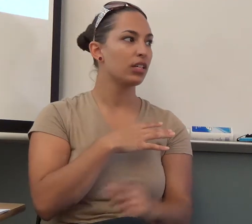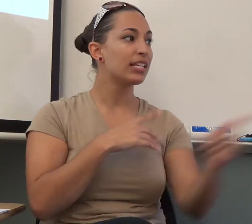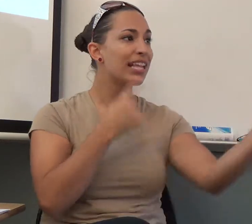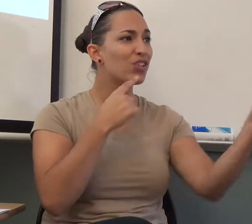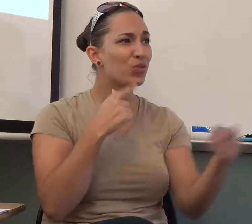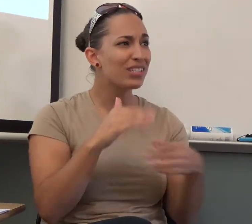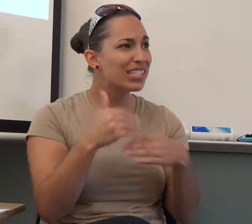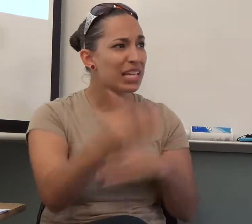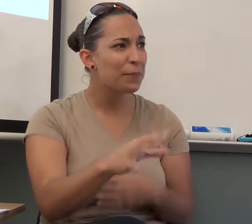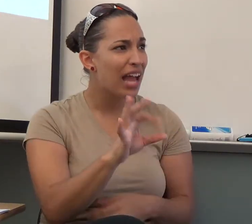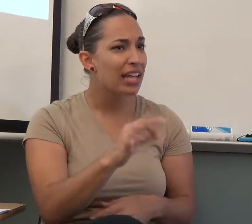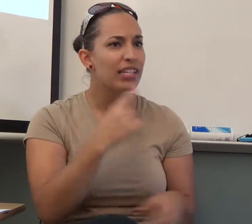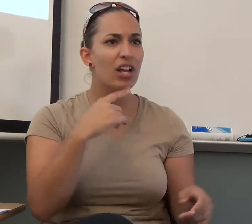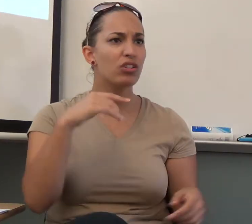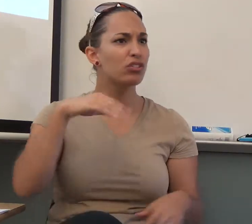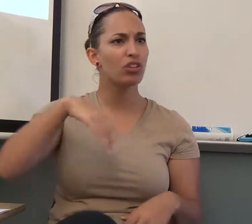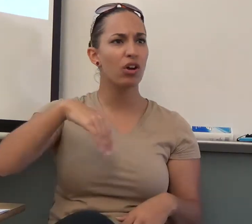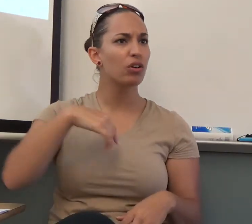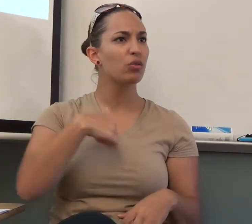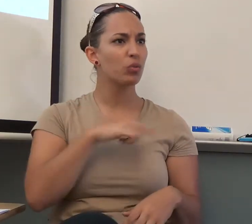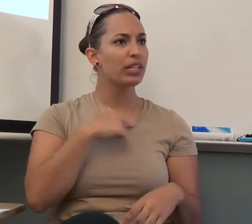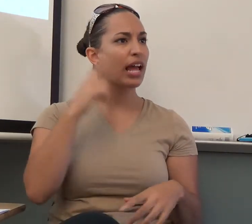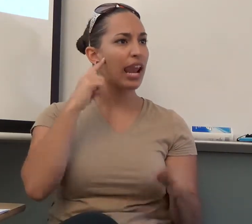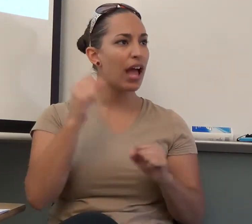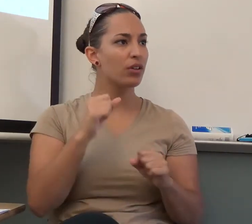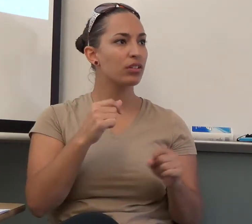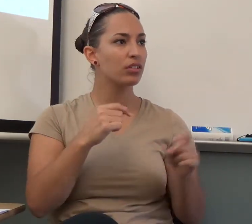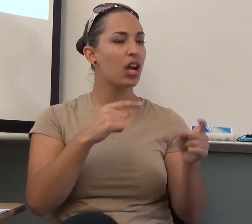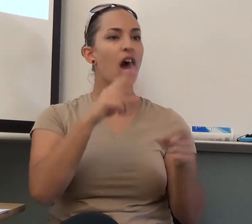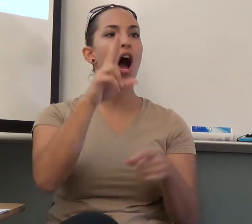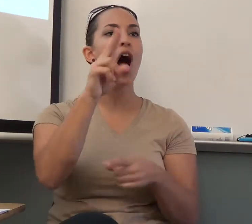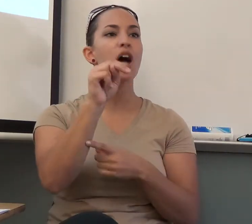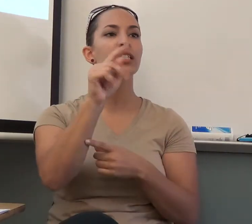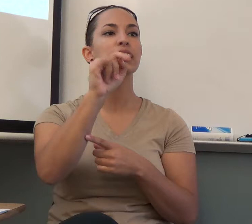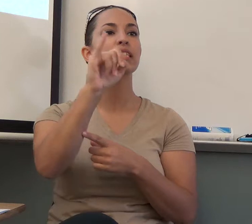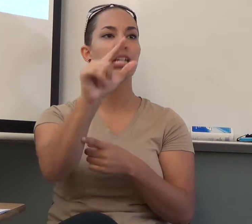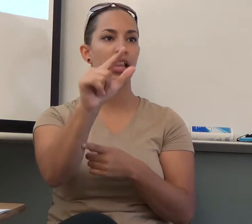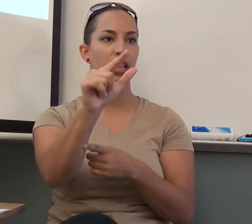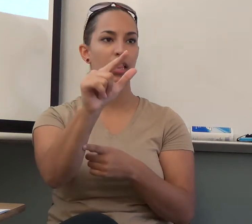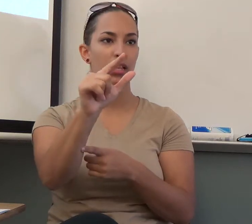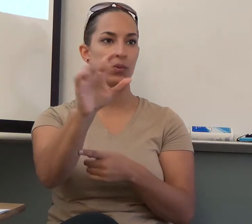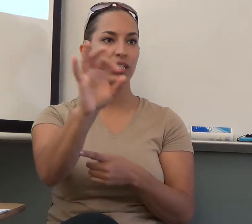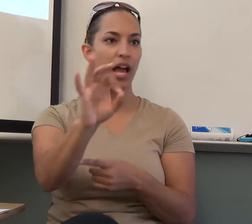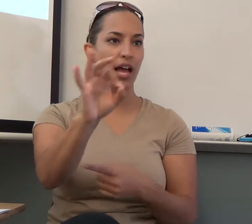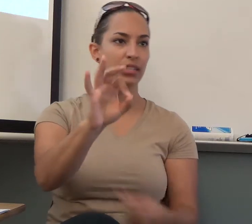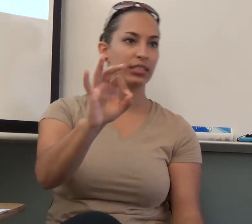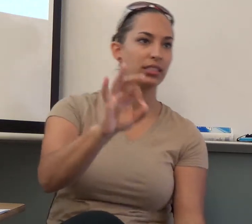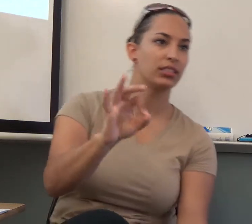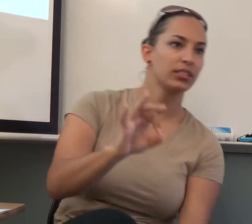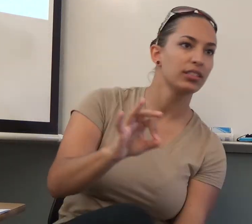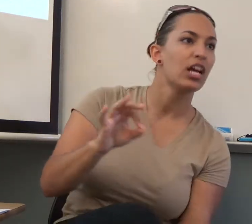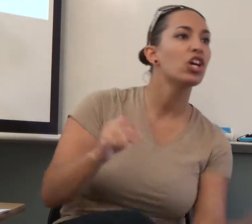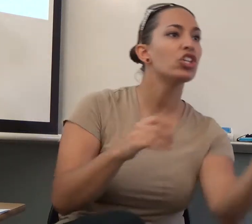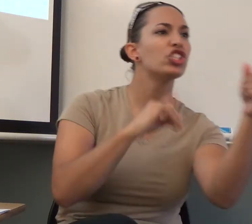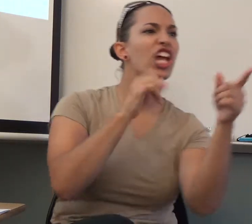We didn't skip 9, we did it out loud. Until. We got confused there. Jennifer threw us off. Jennifer, what did you give us for an answer for number